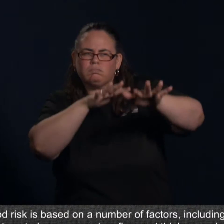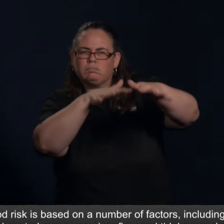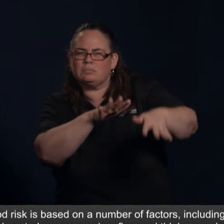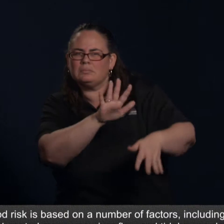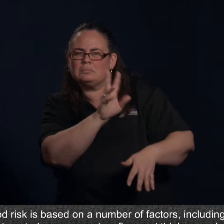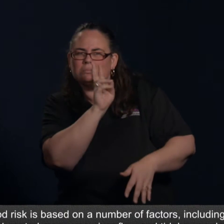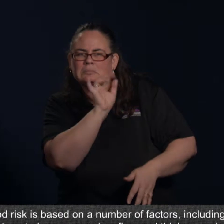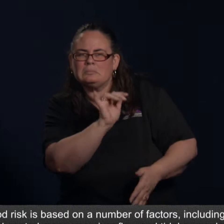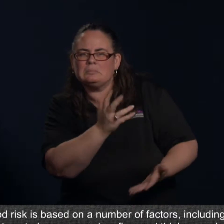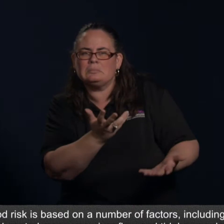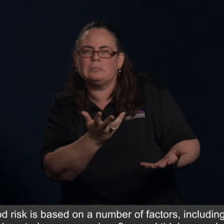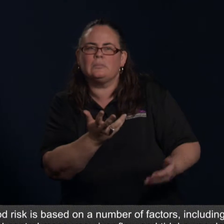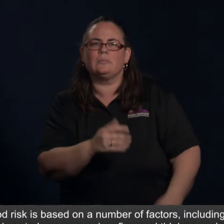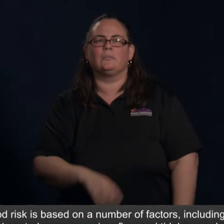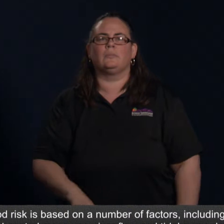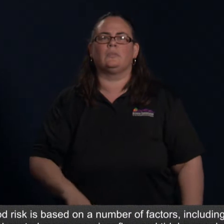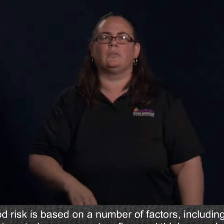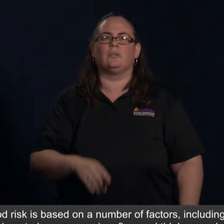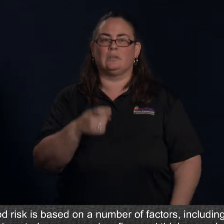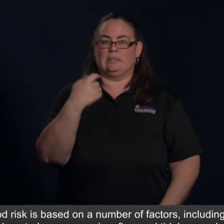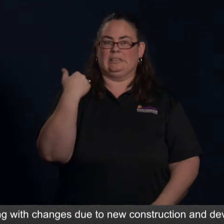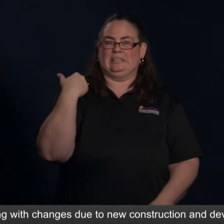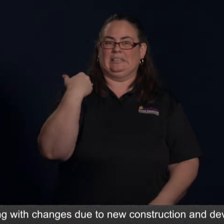and tidal surge data,